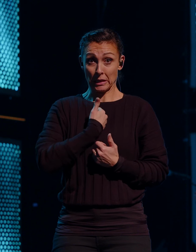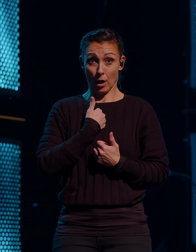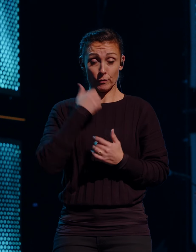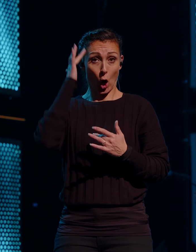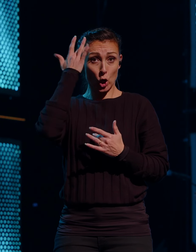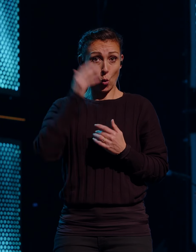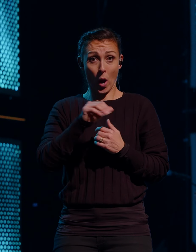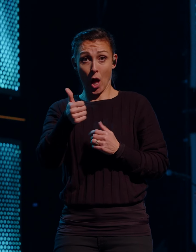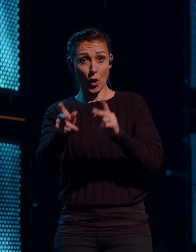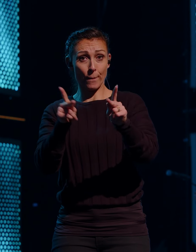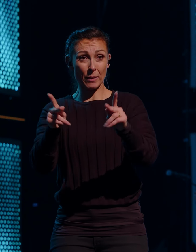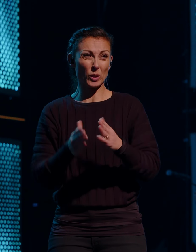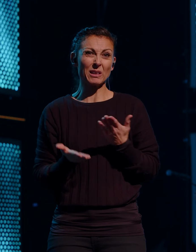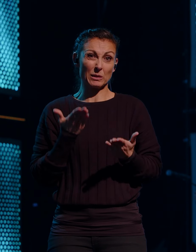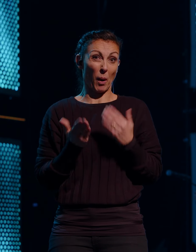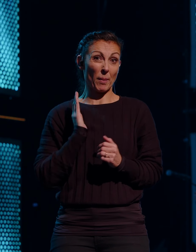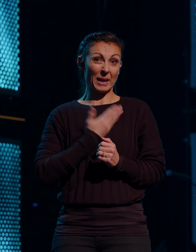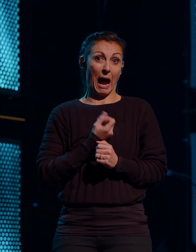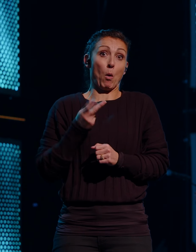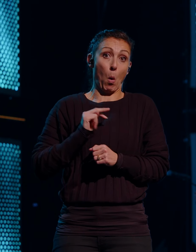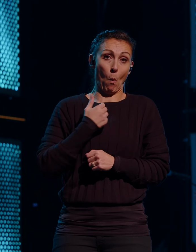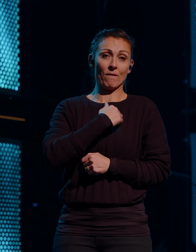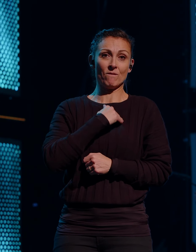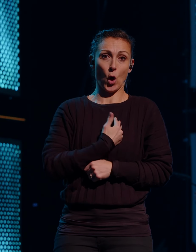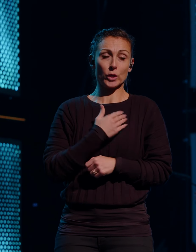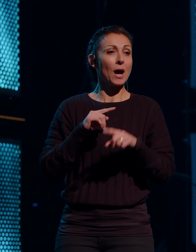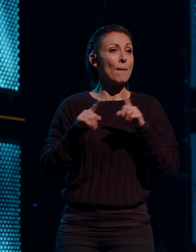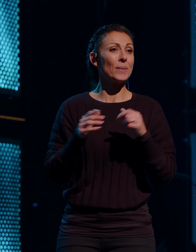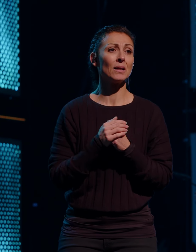issues. Aren't we so thankful that God's not annoyed with us?